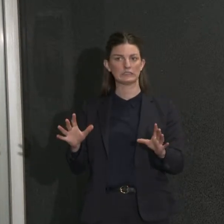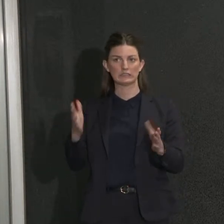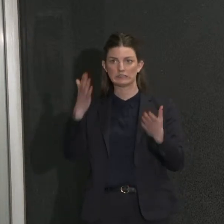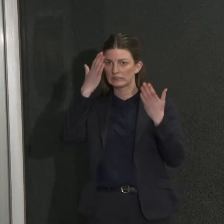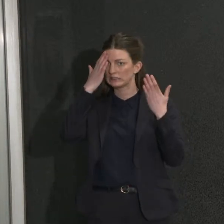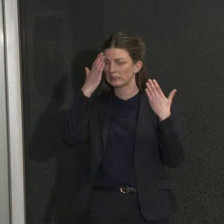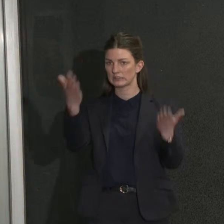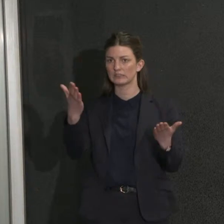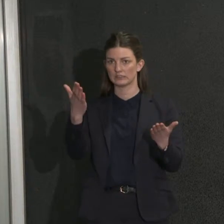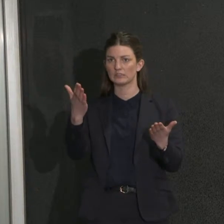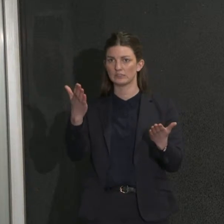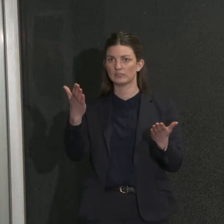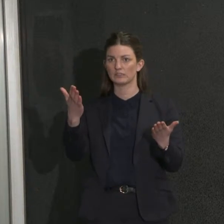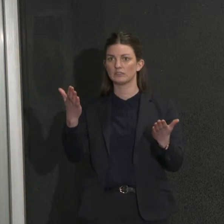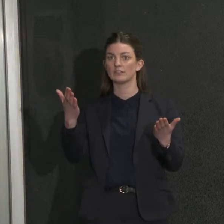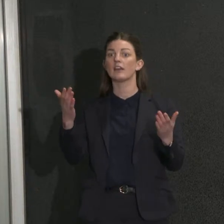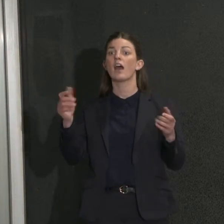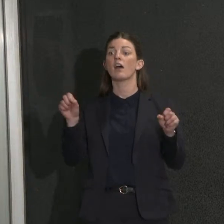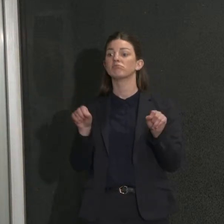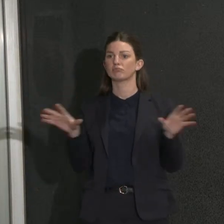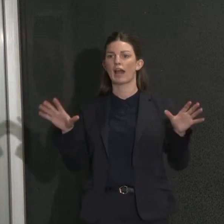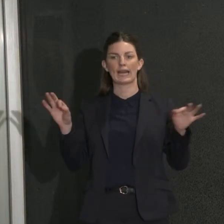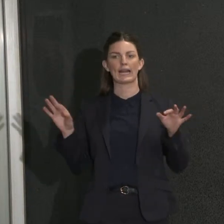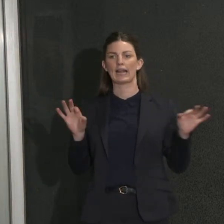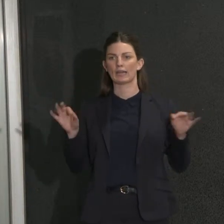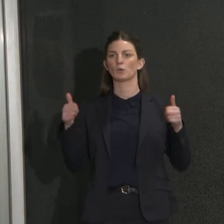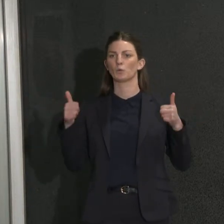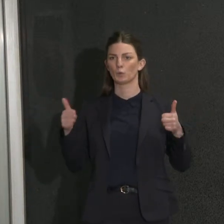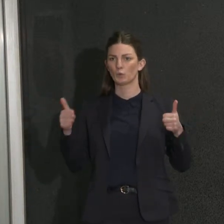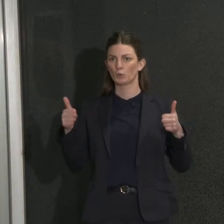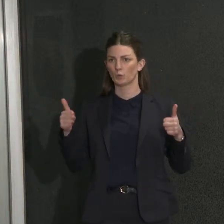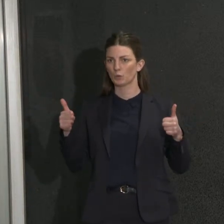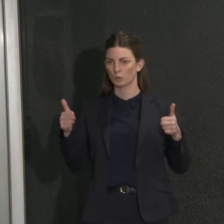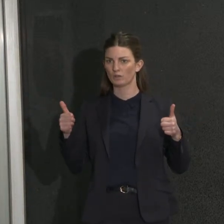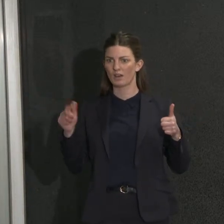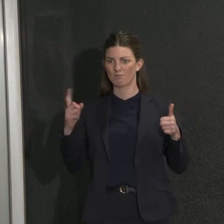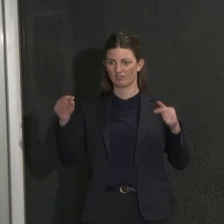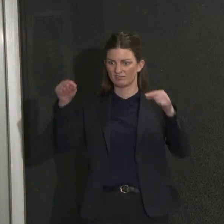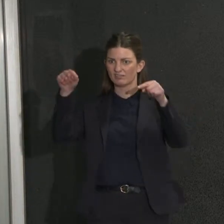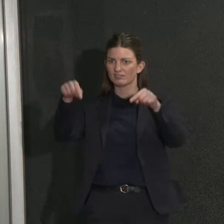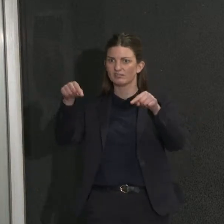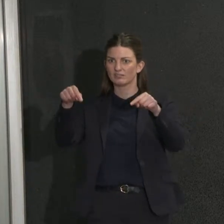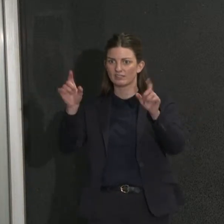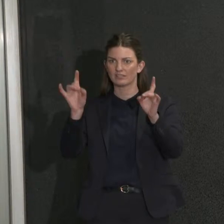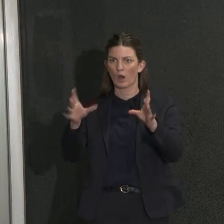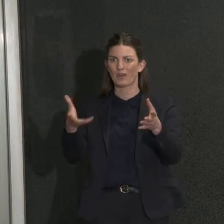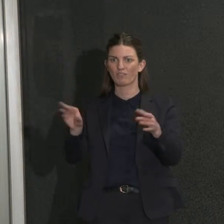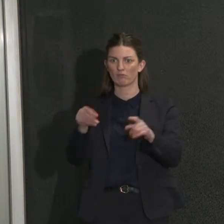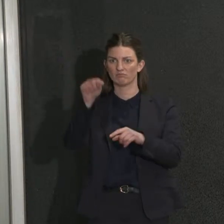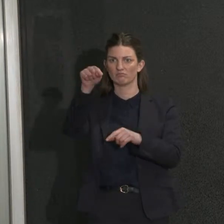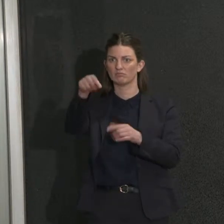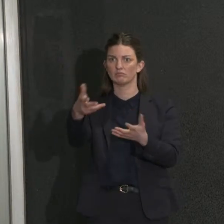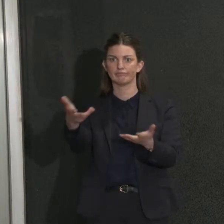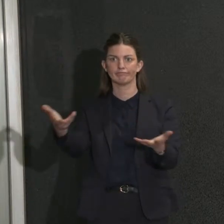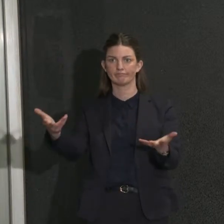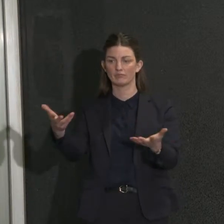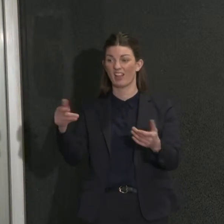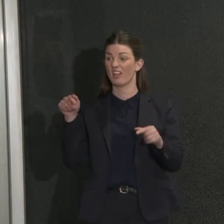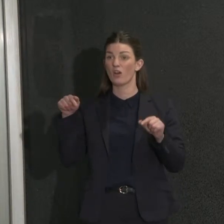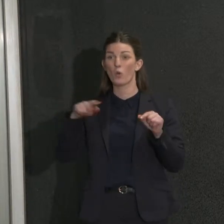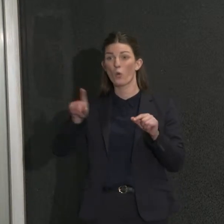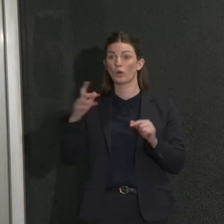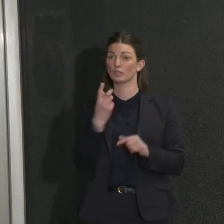cases we've found since are linked to others that we knew, but they've been out in the community and there's every reason, in fact